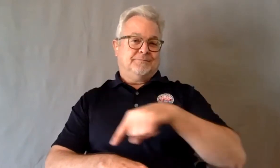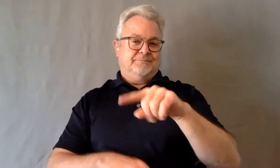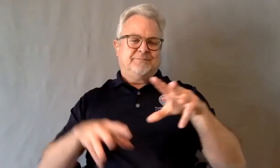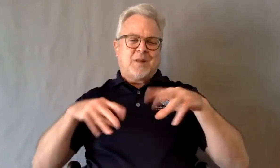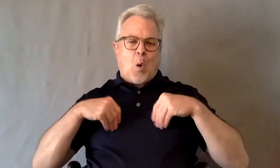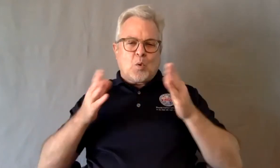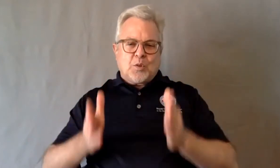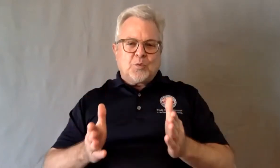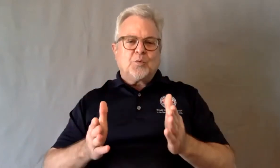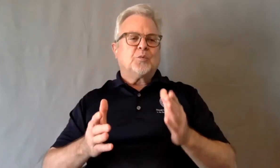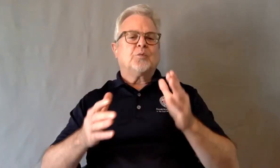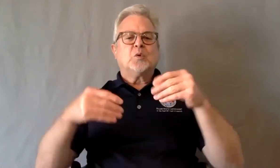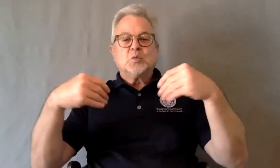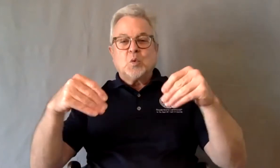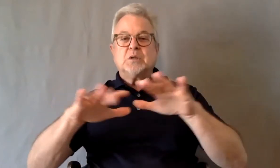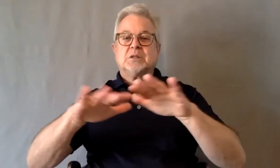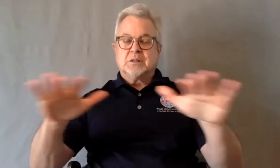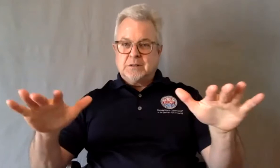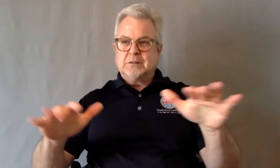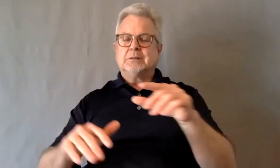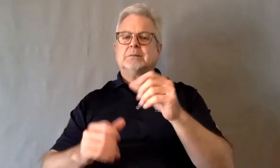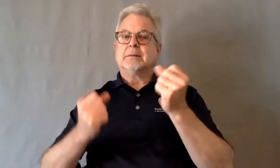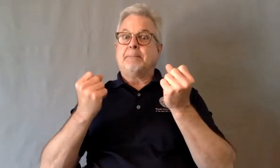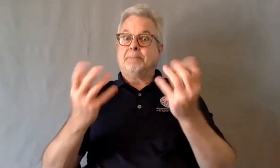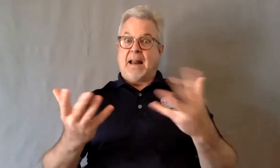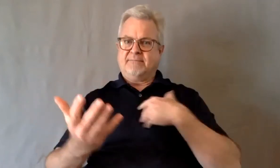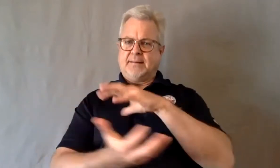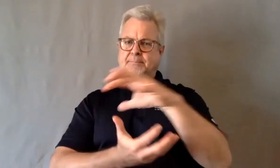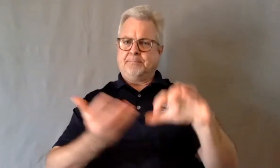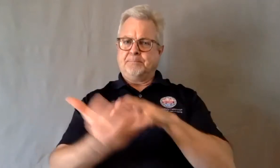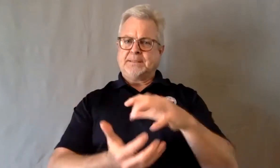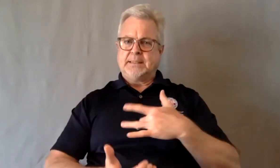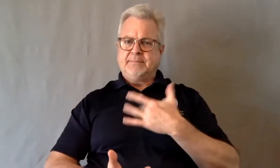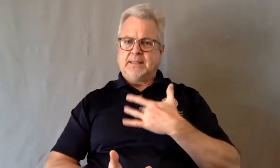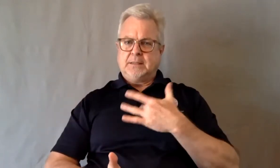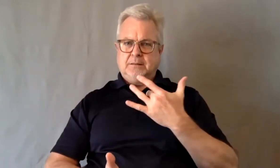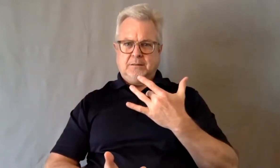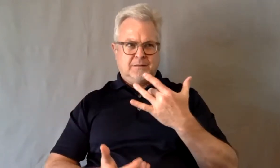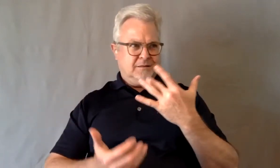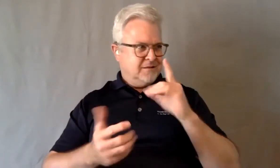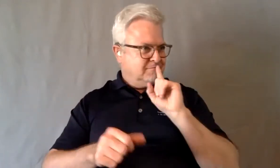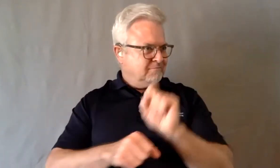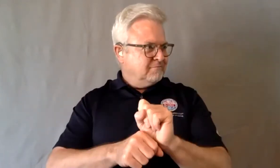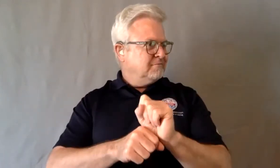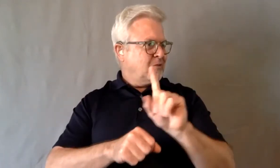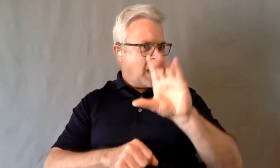Businesses, business owners, stores, retail centers, Many of them have mixed